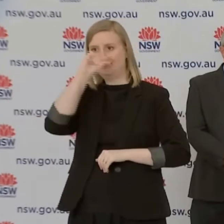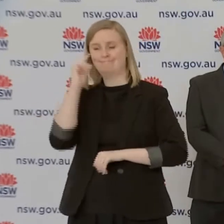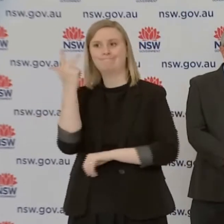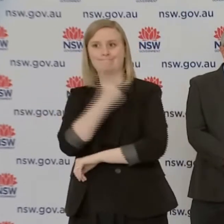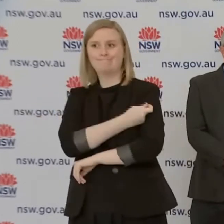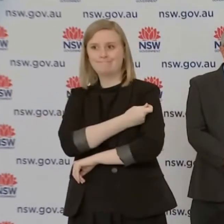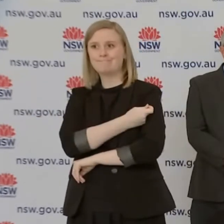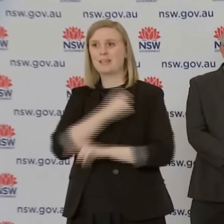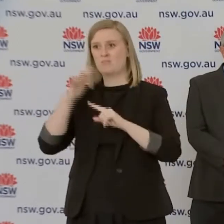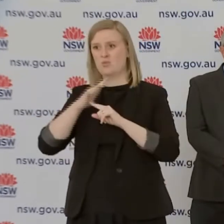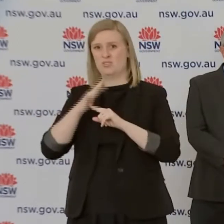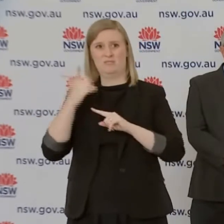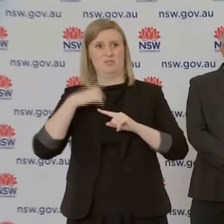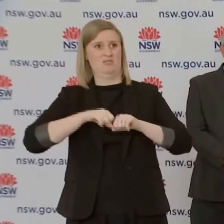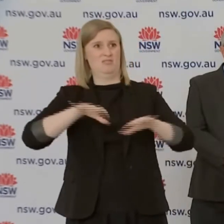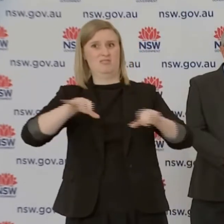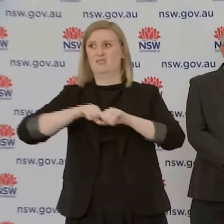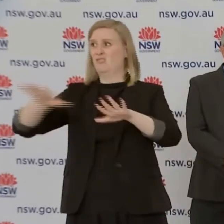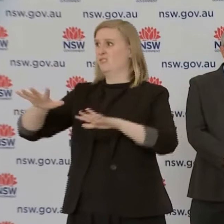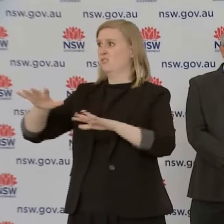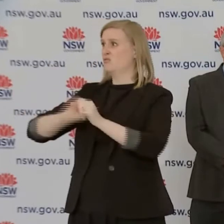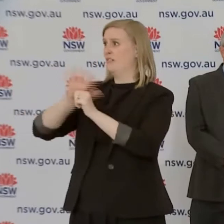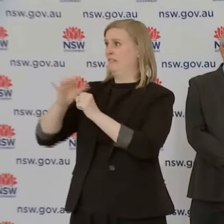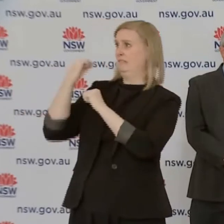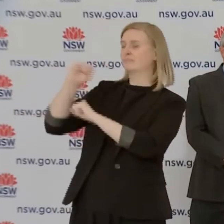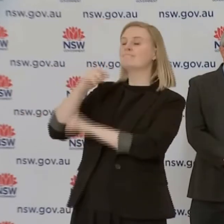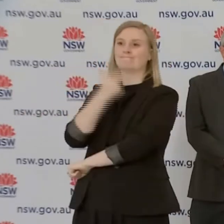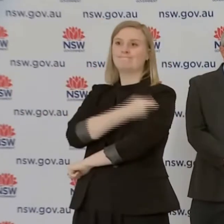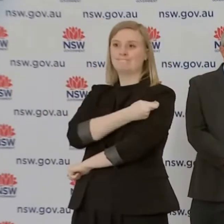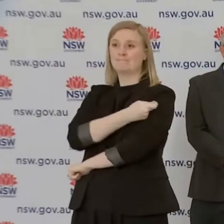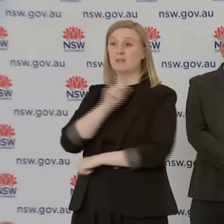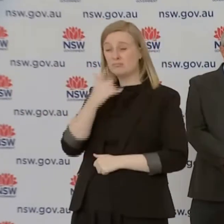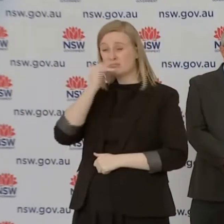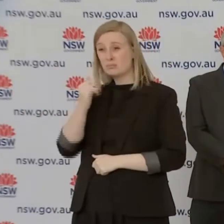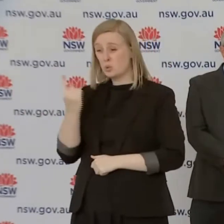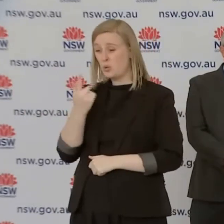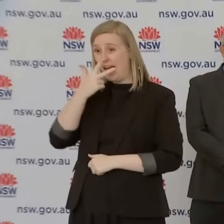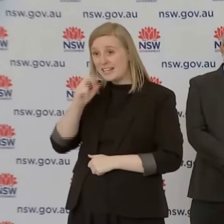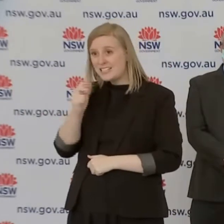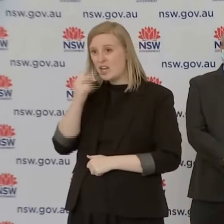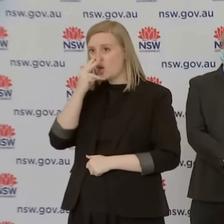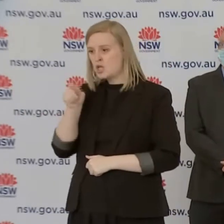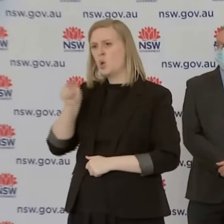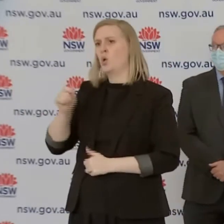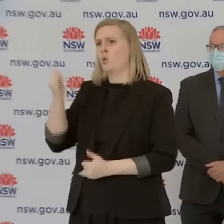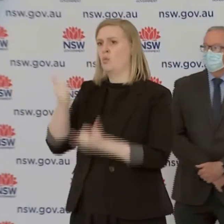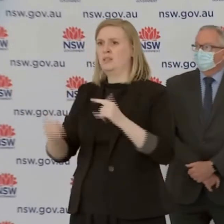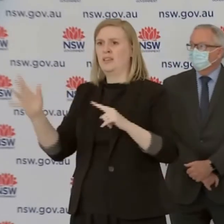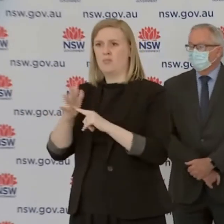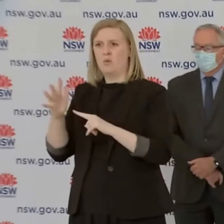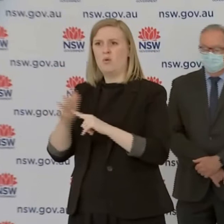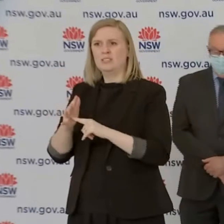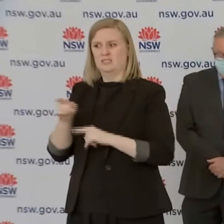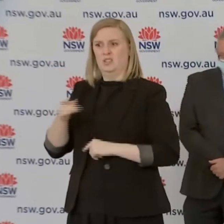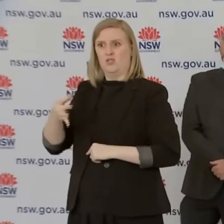their 70s, 80s and 90s are yet to be vaccinated. We know vaccines work, vaccines protect you, even